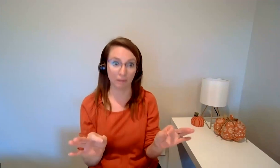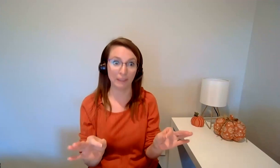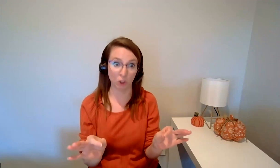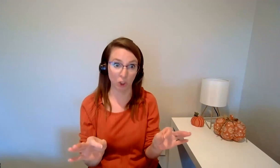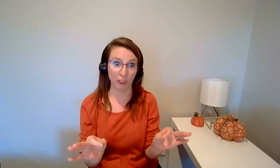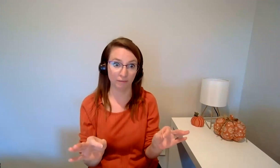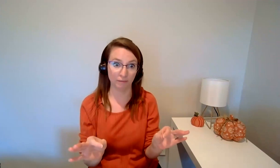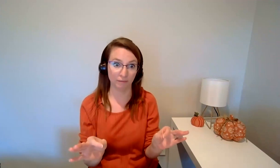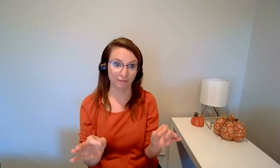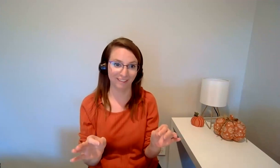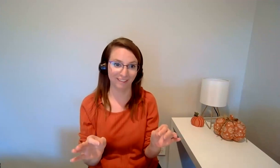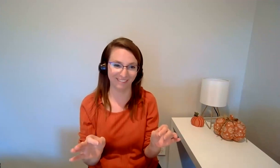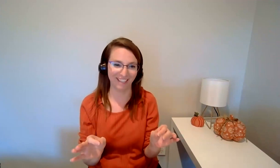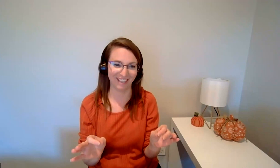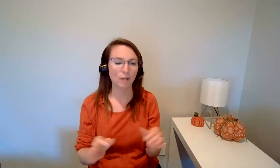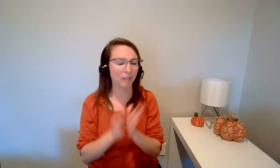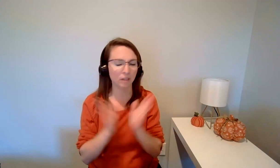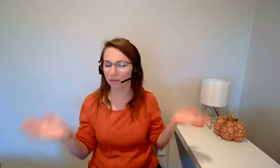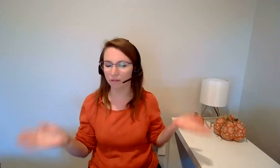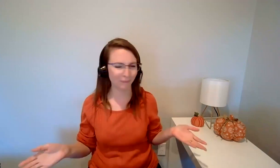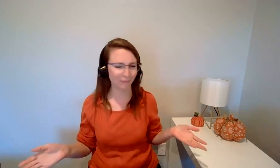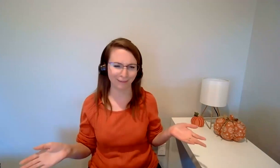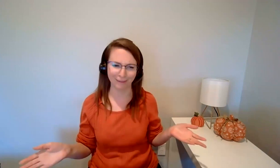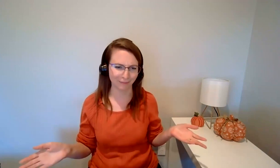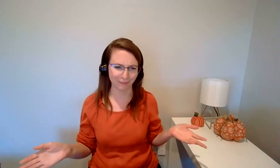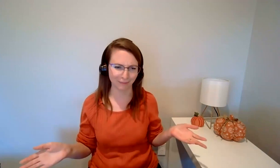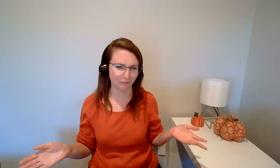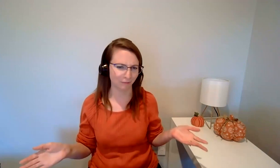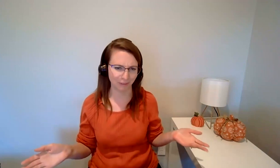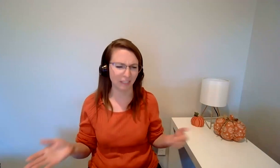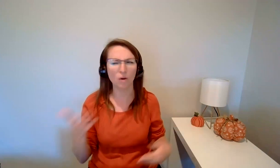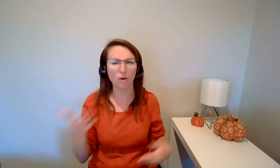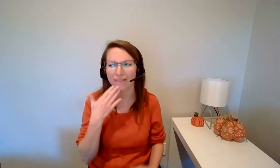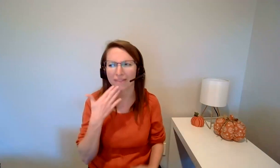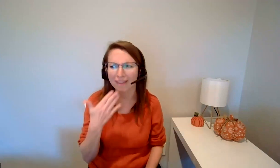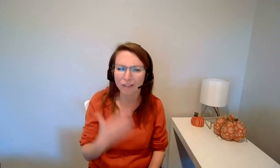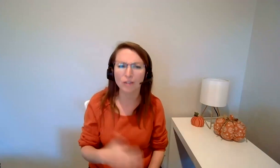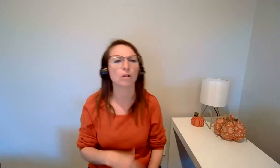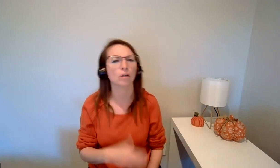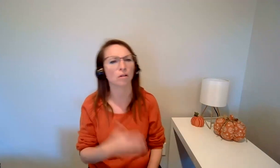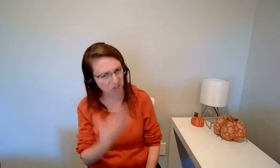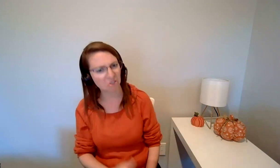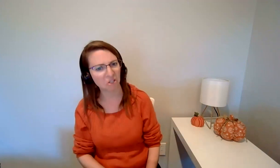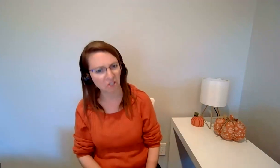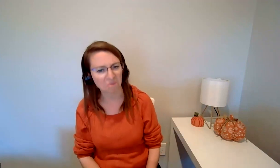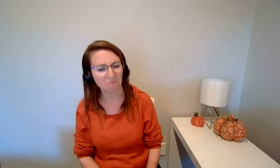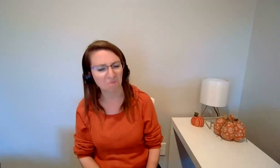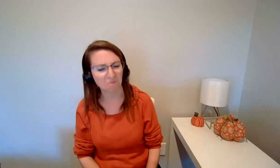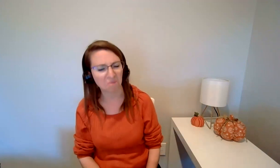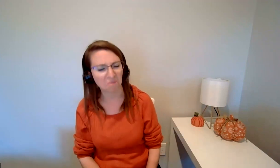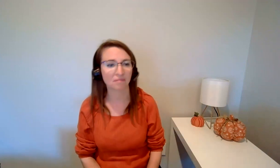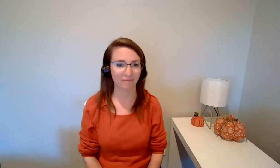mean good. Okay. Okay. But you'll know from context clues if someone's like, Okay. oh, thank you, or that's good. Okay.